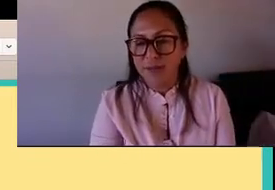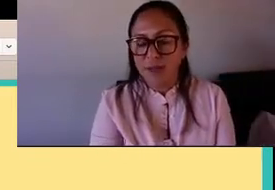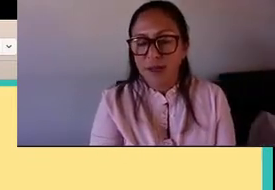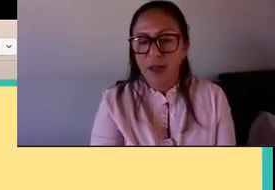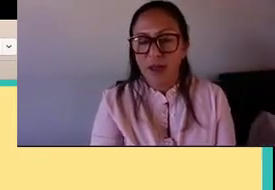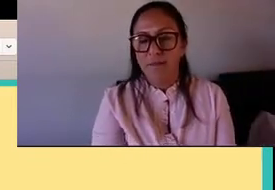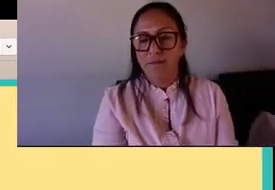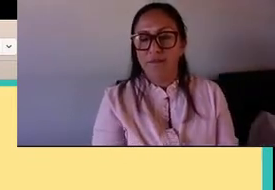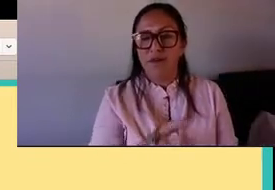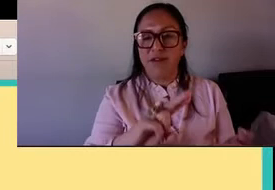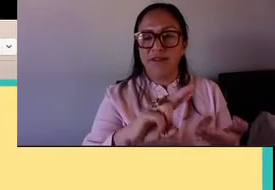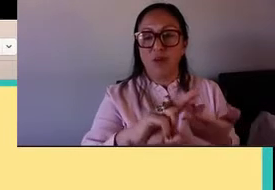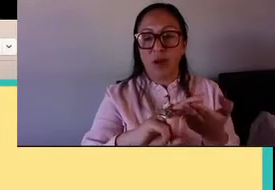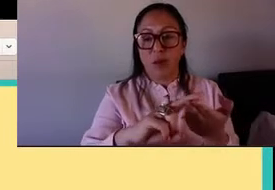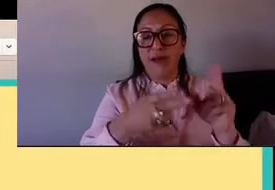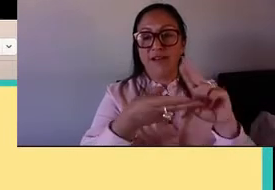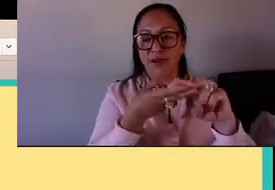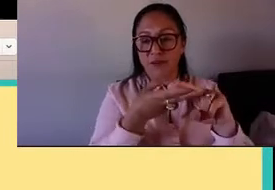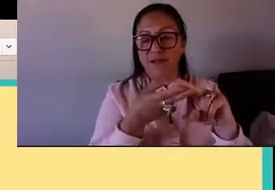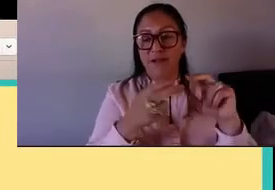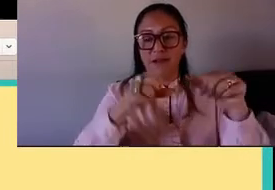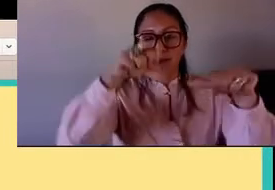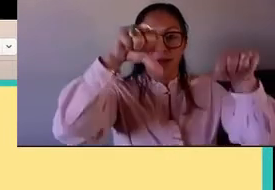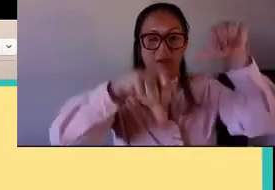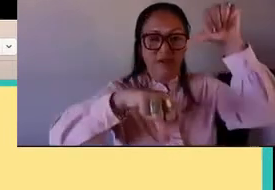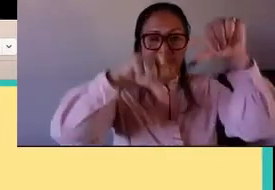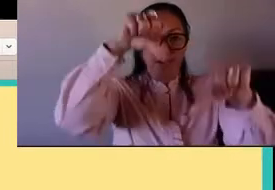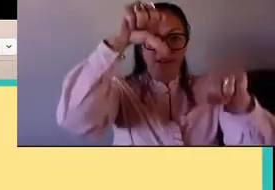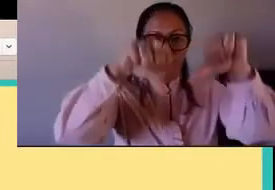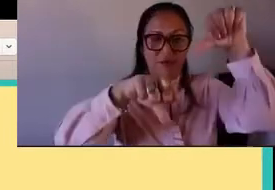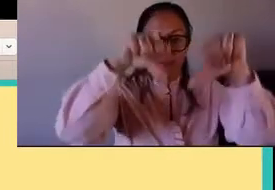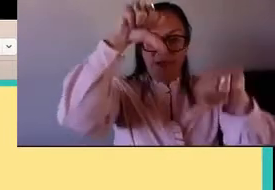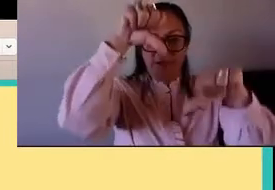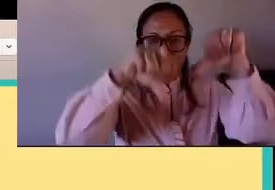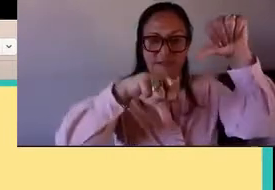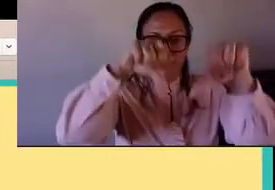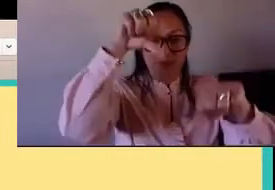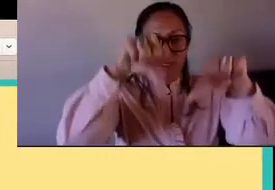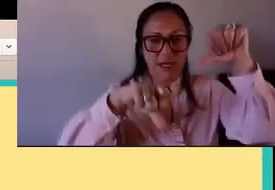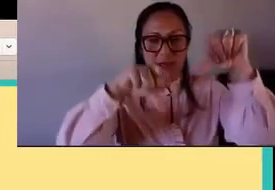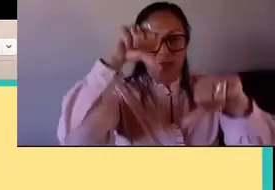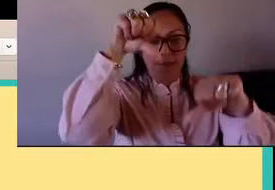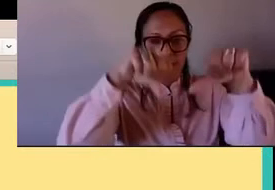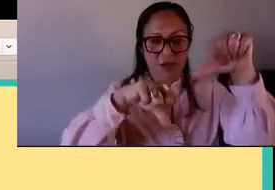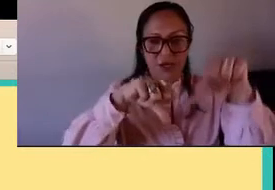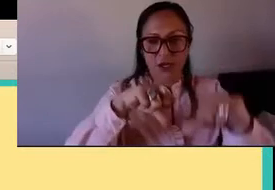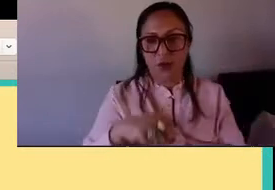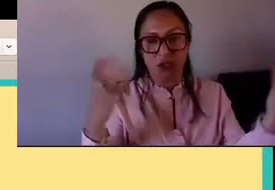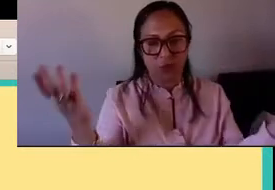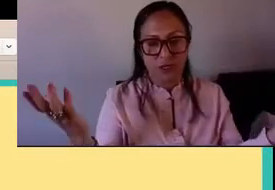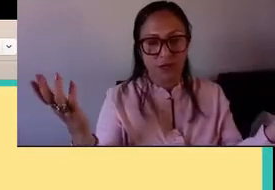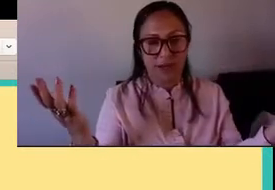Puzzle. Um, so this is one way to do puzzle. We also do this one for puzzle. So it's really up to